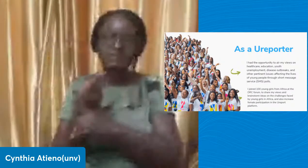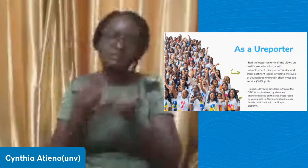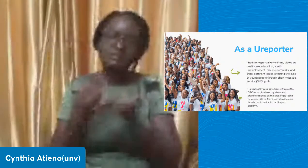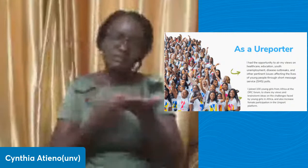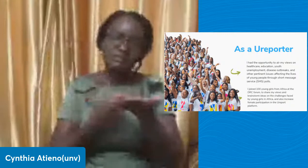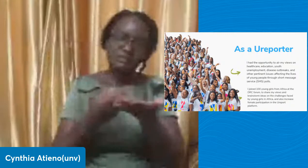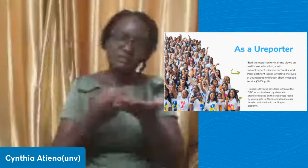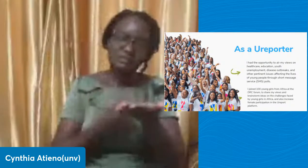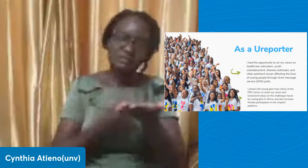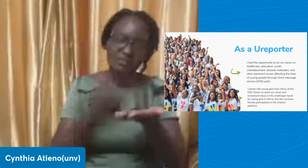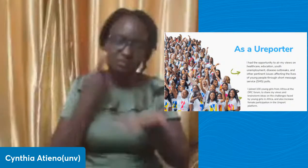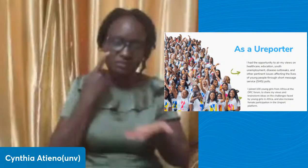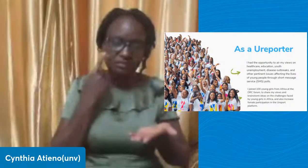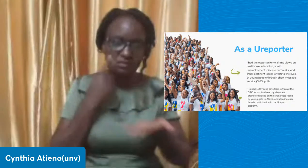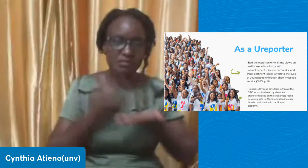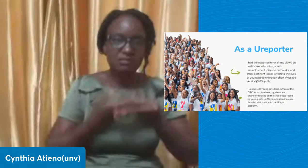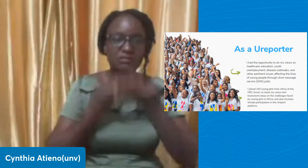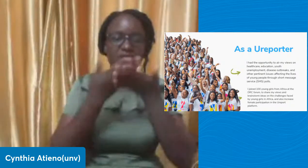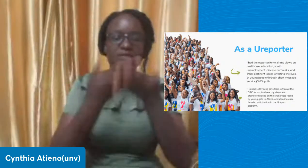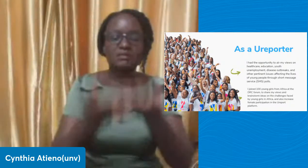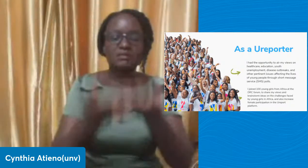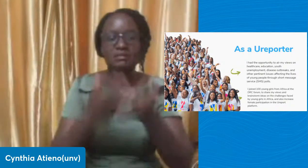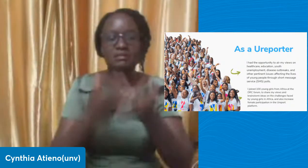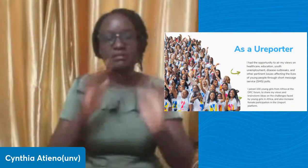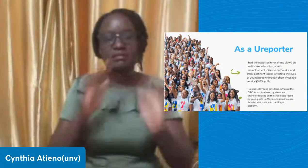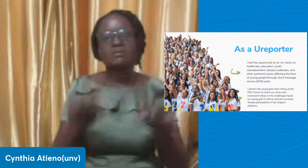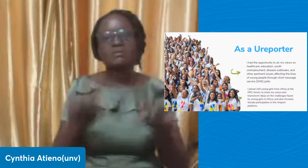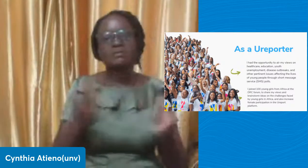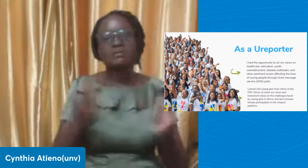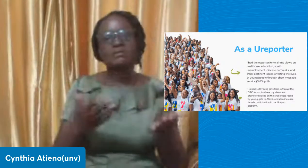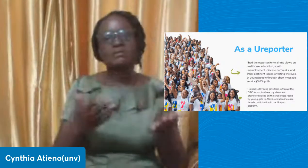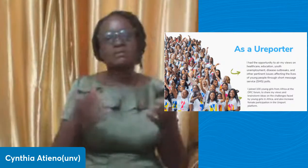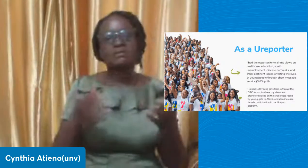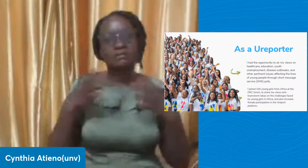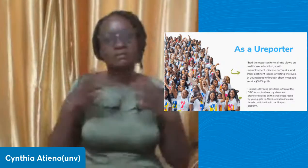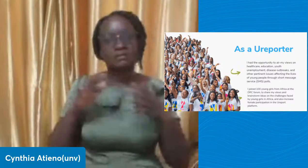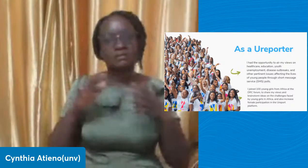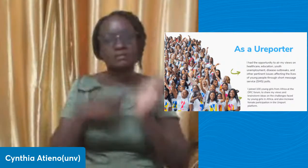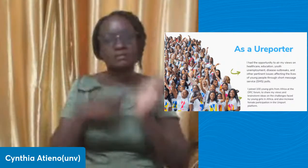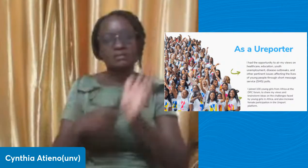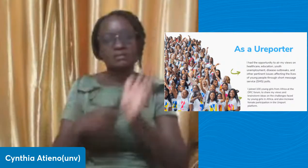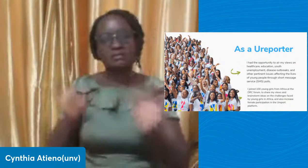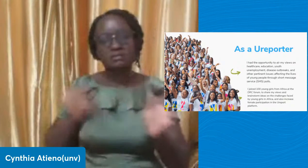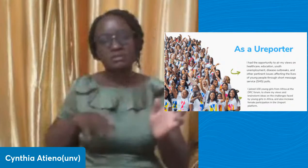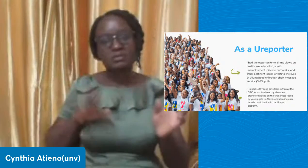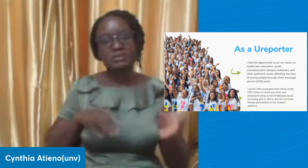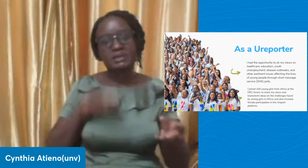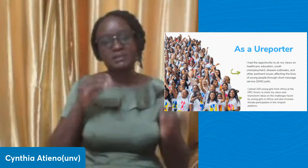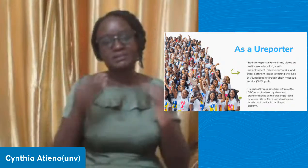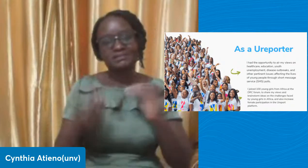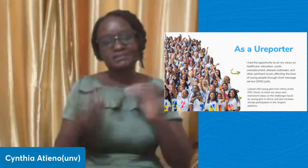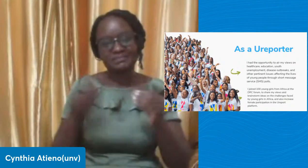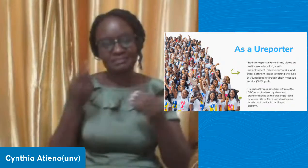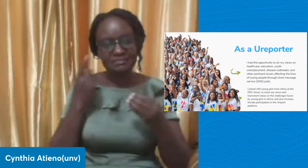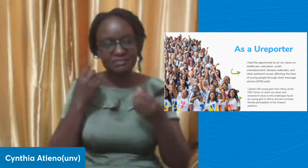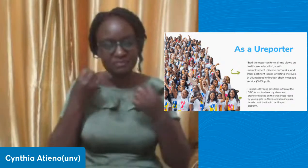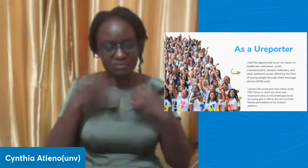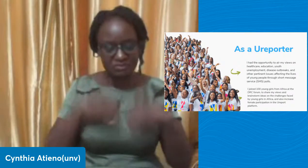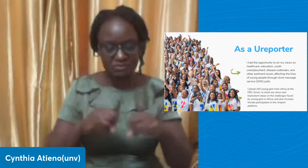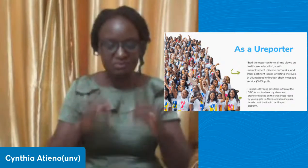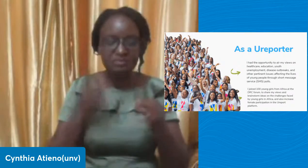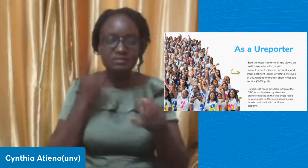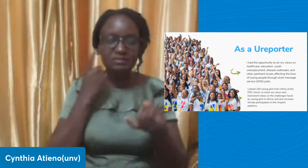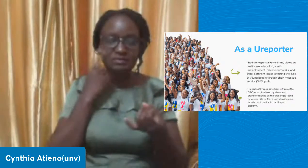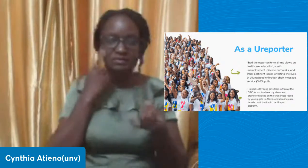young women living with disability, which are mostly excluded in important issues, how we can ensure that everyone is carried along. This is